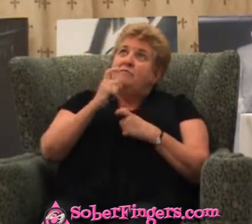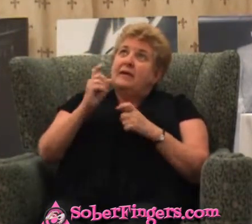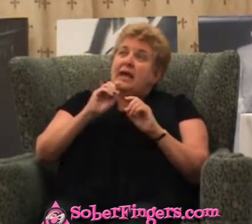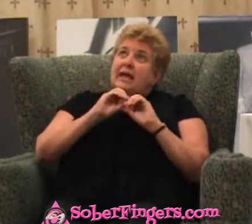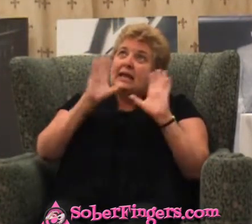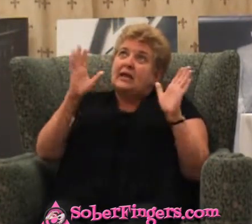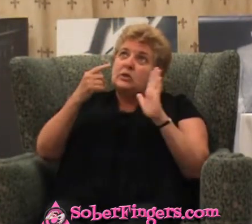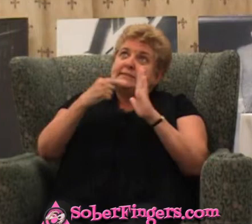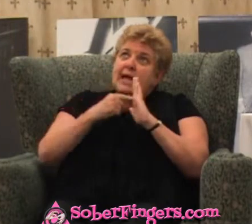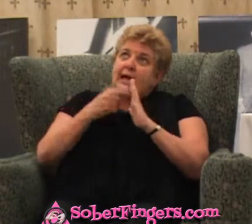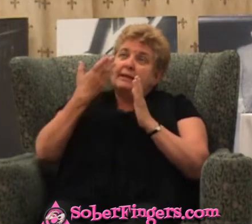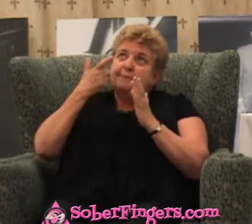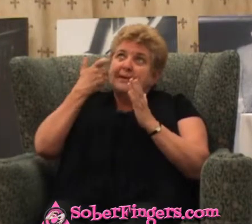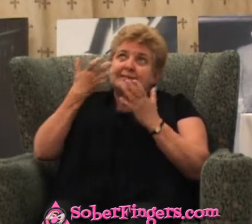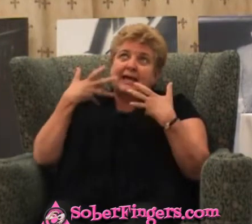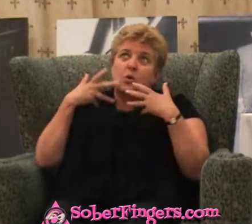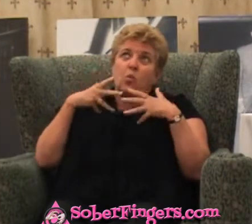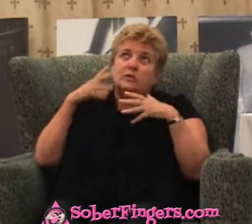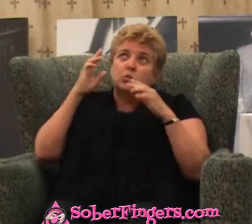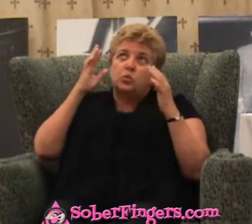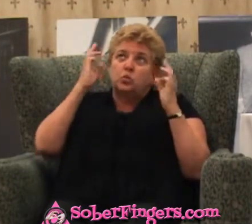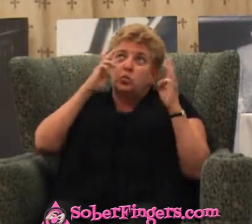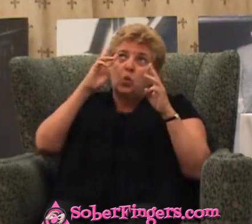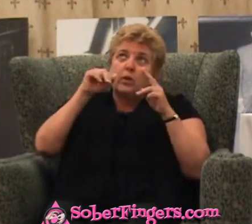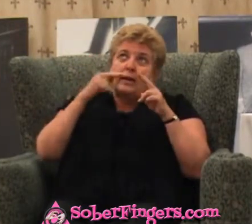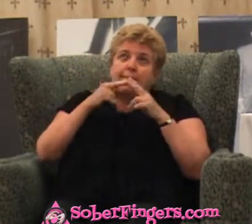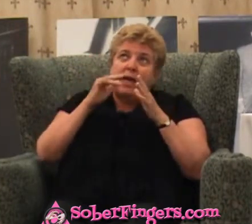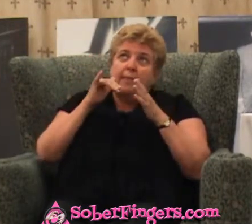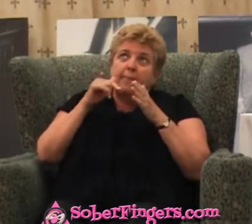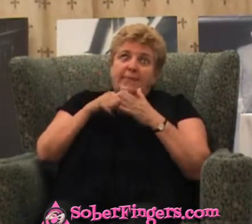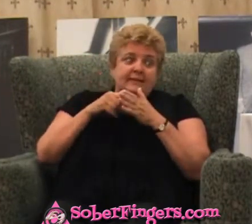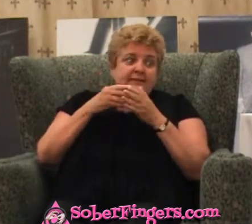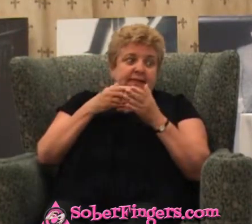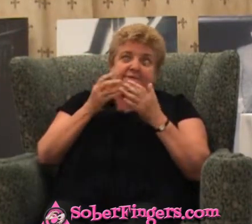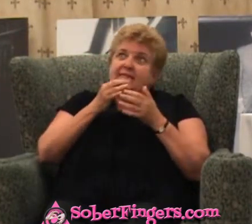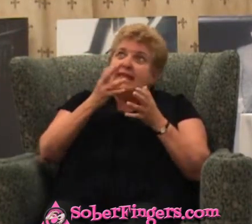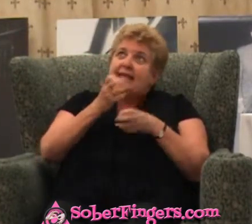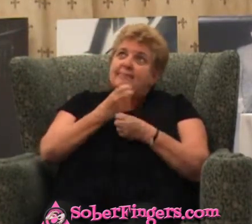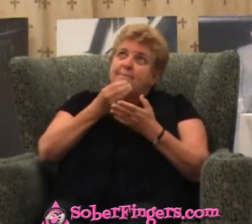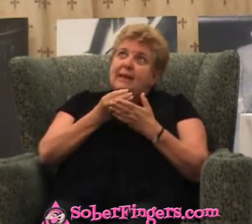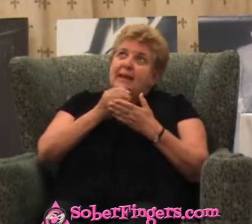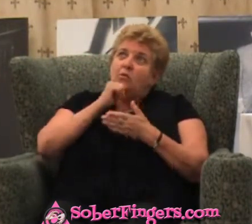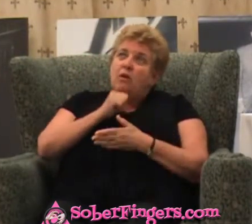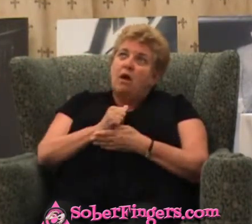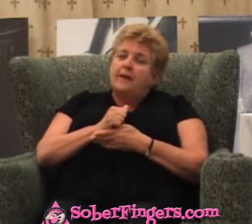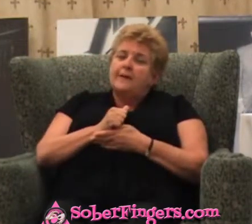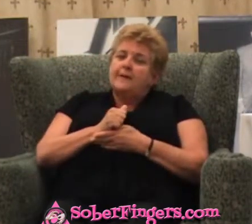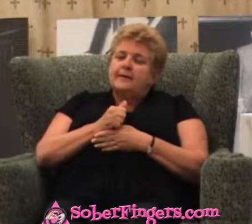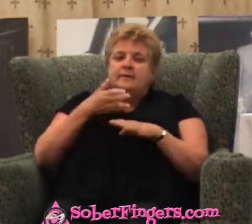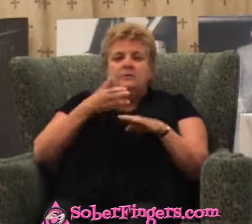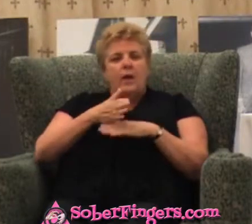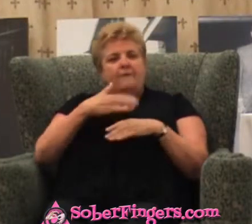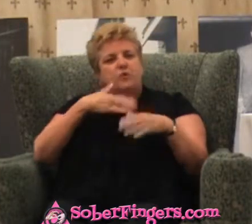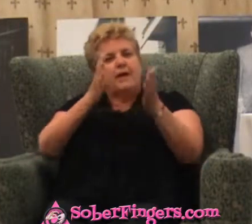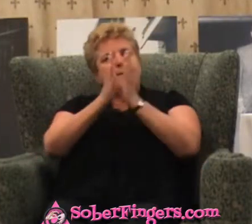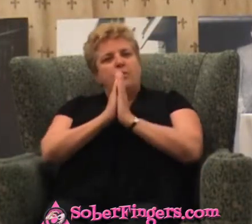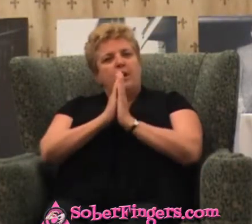have to worry about this, you know, whether they get the money or not. And after my prayers, I went to walk in that little